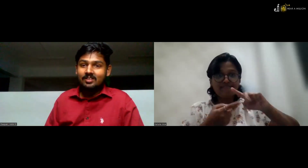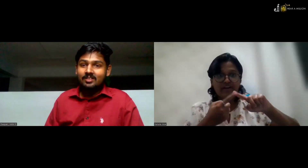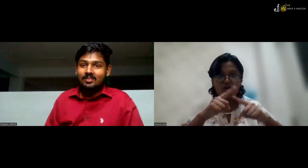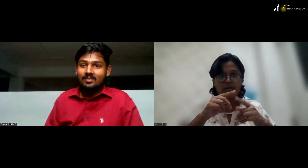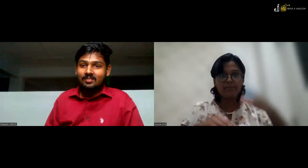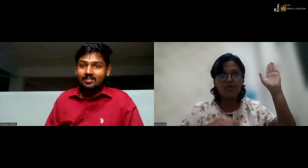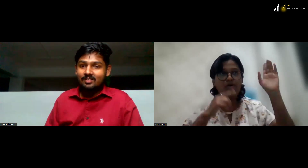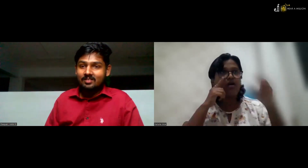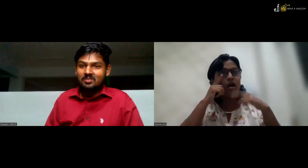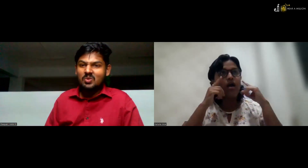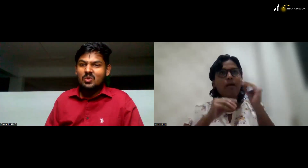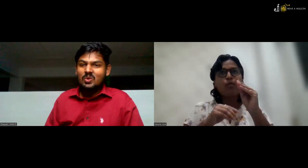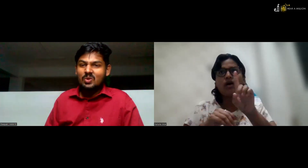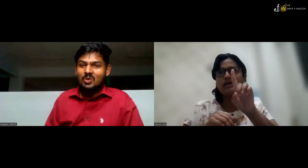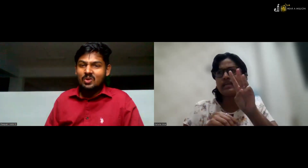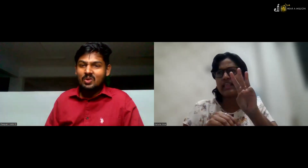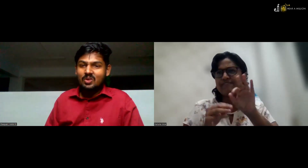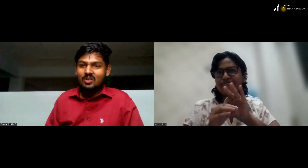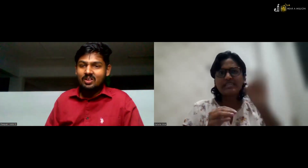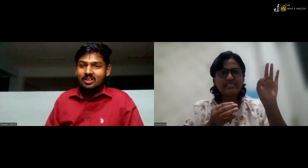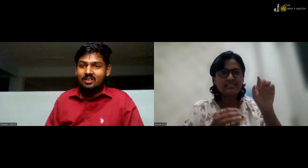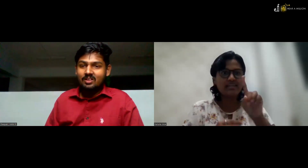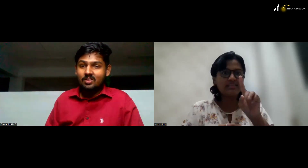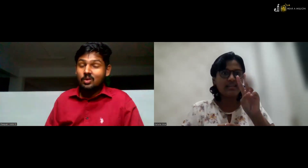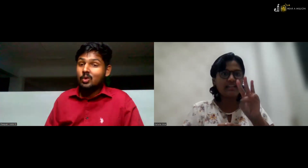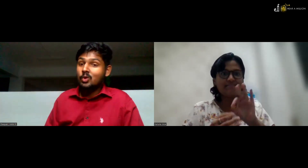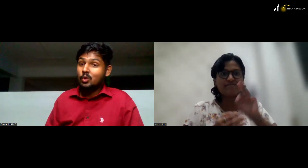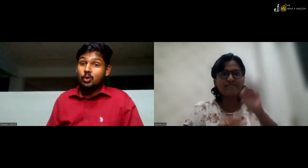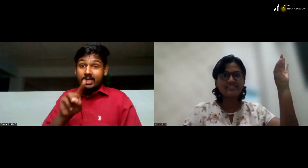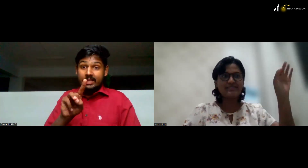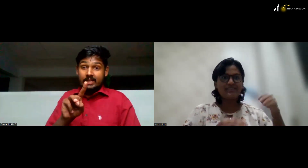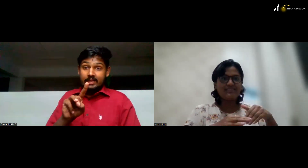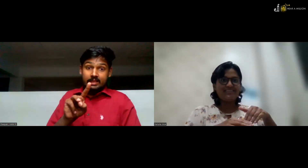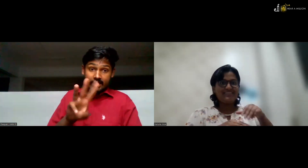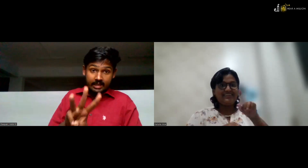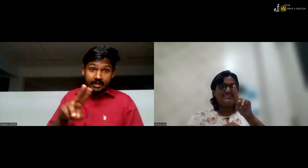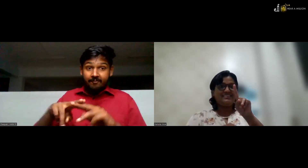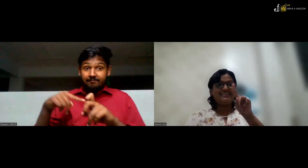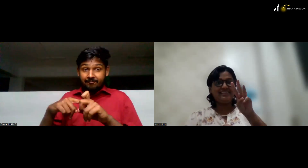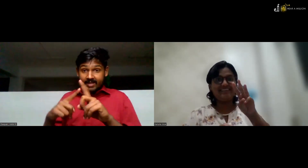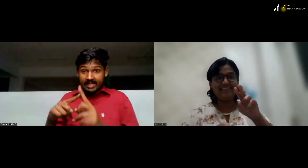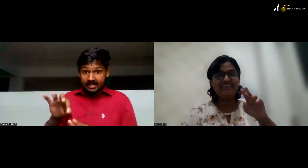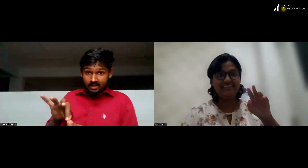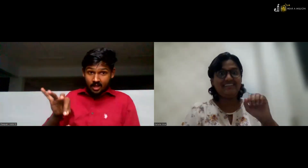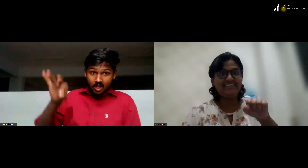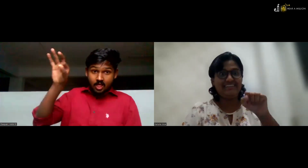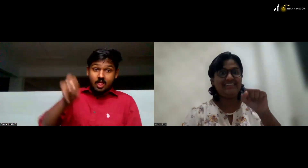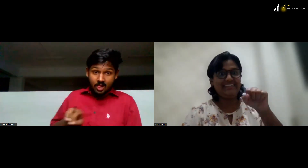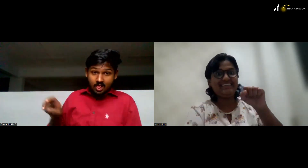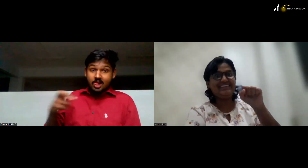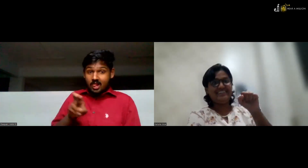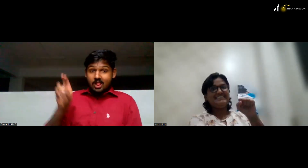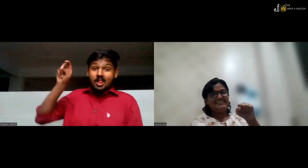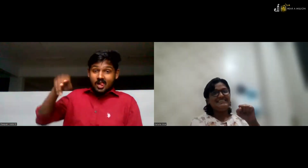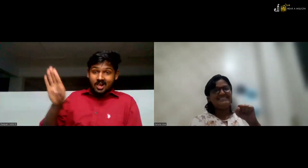to travel on those mountain areas which were really rough, and it was kind of 13 kilometers